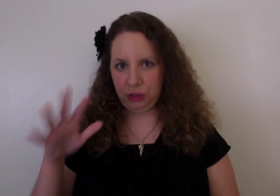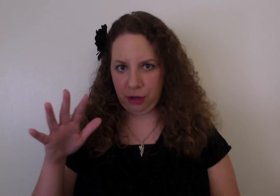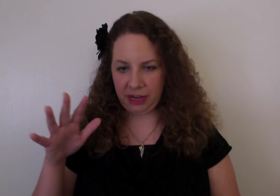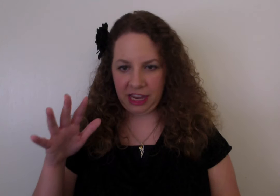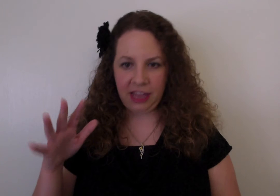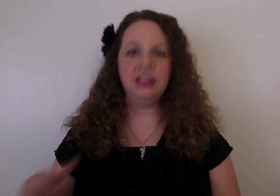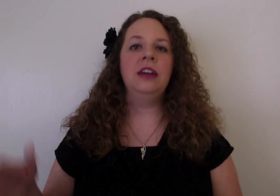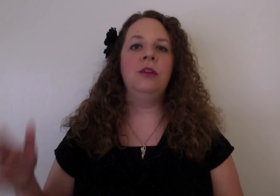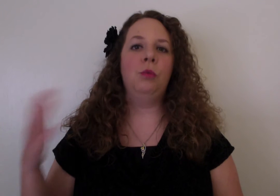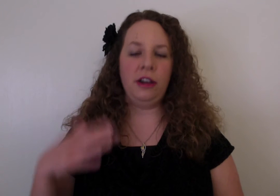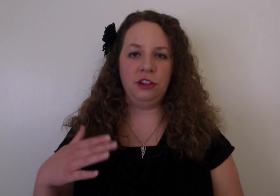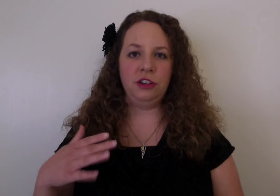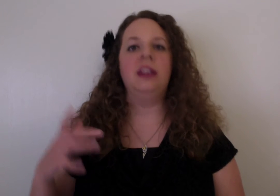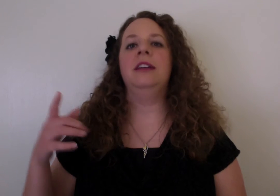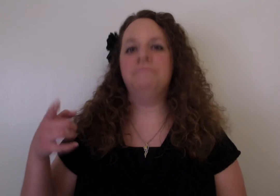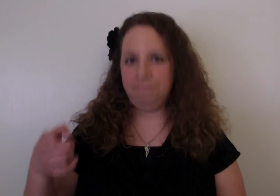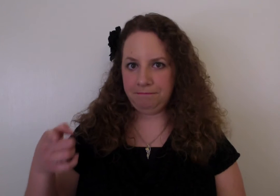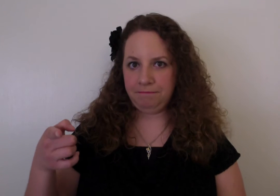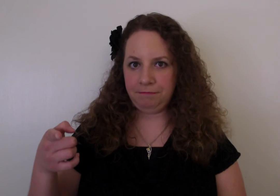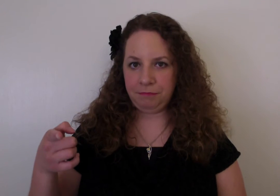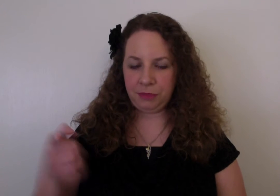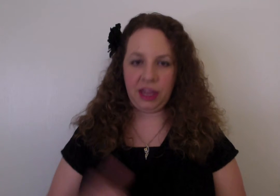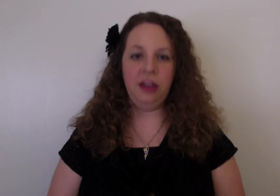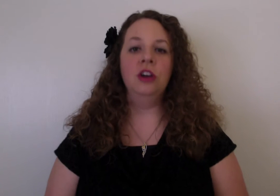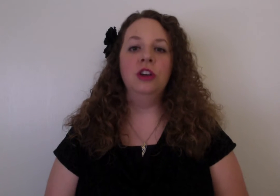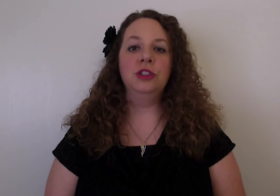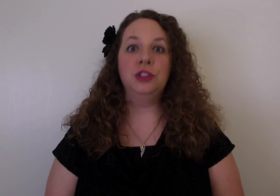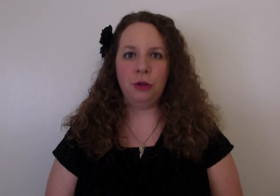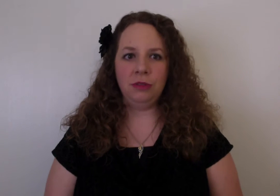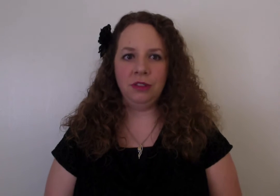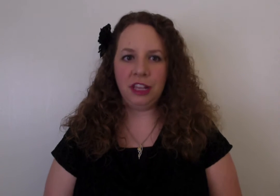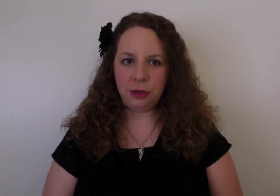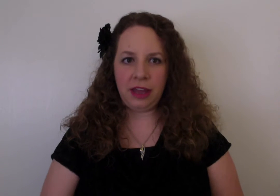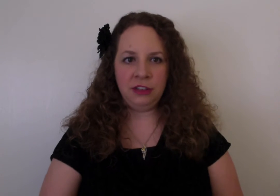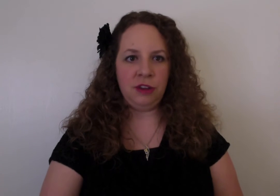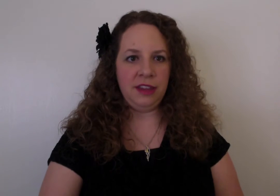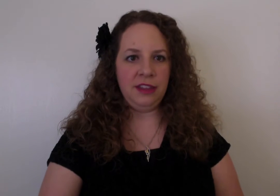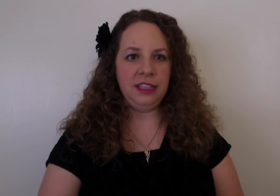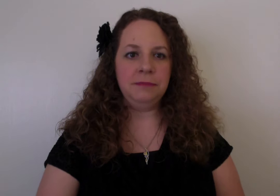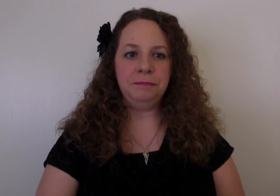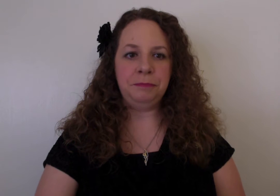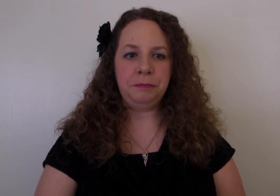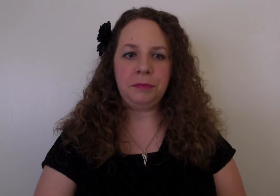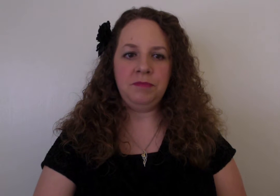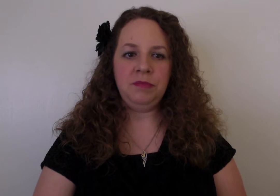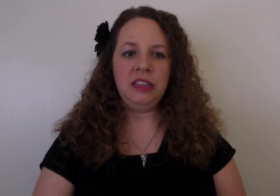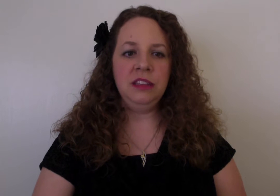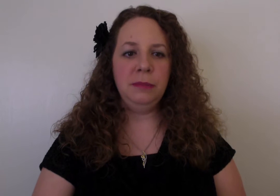dominant hand while you're nodding. Okay, so let's go ahead and try this. The picture